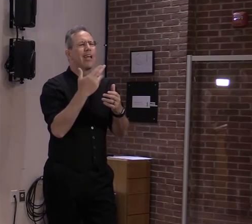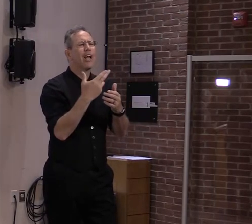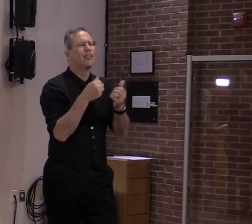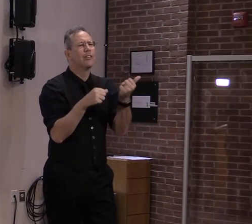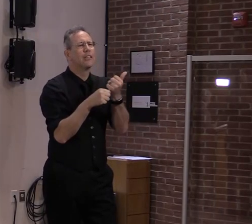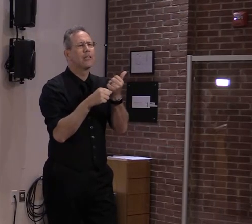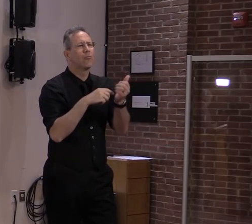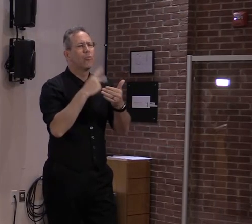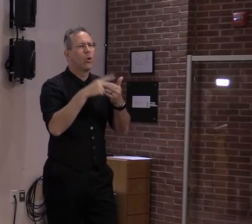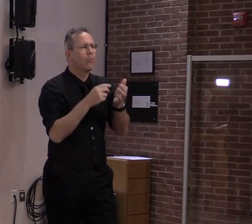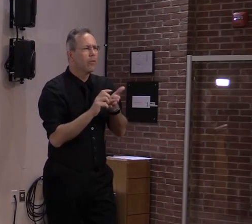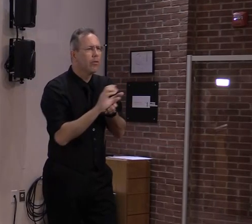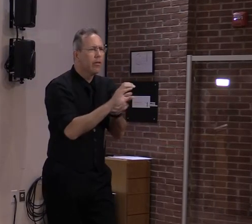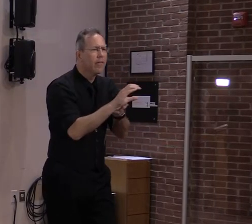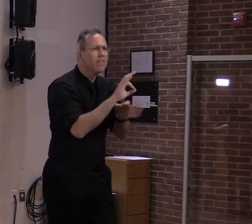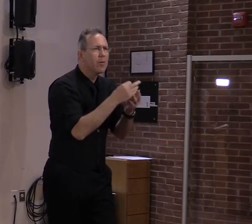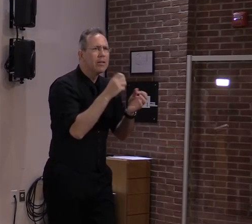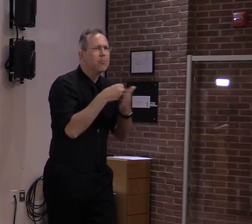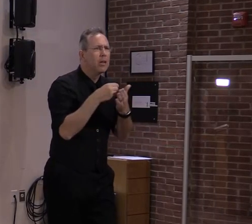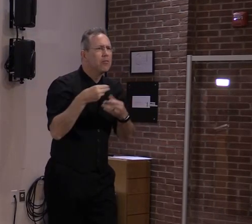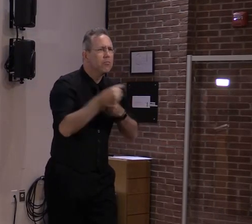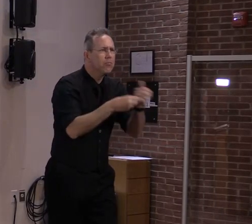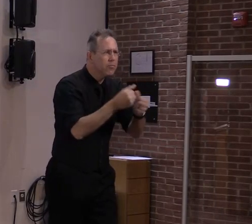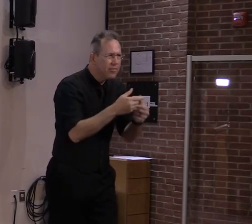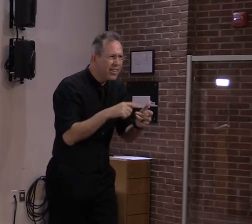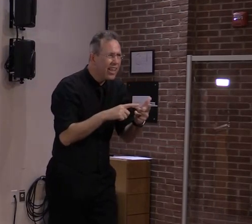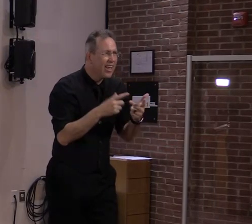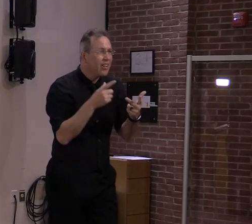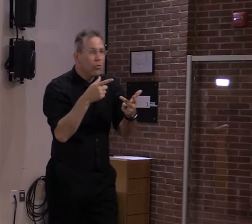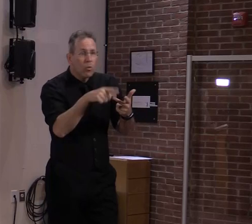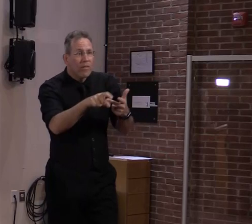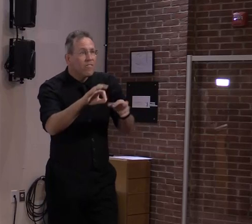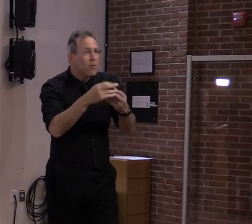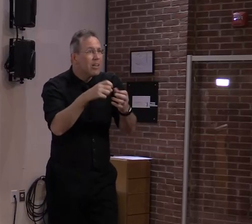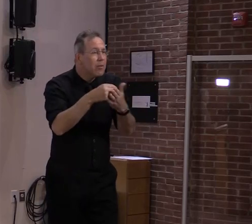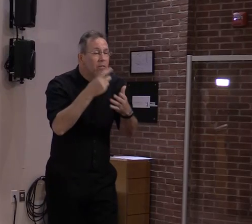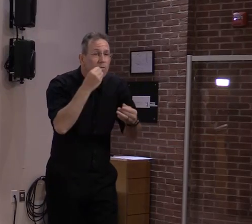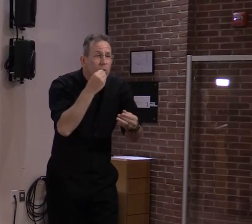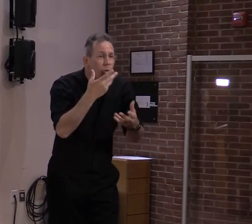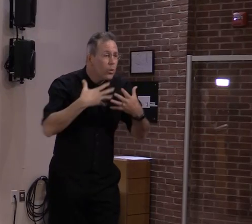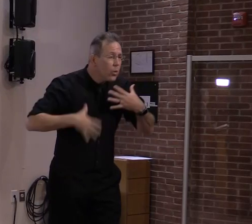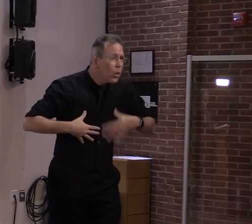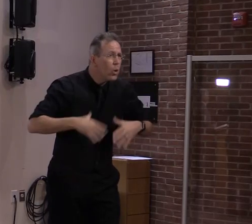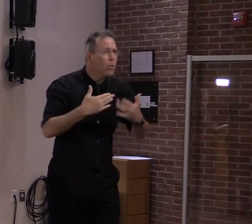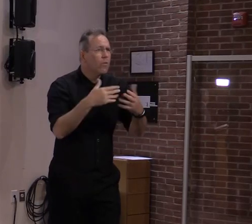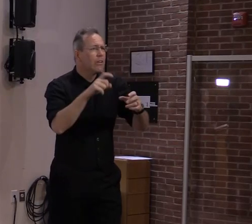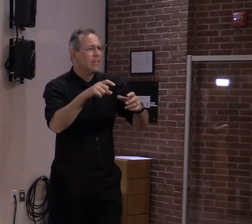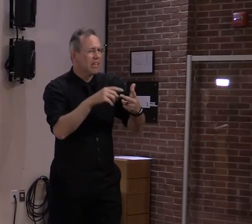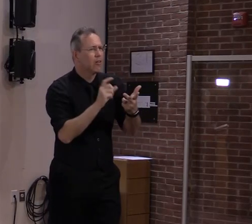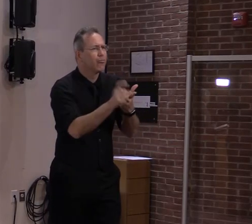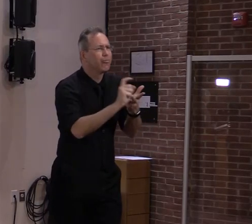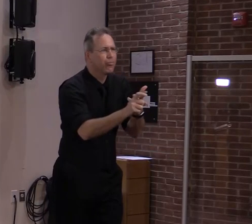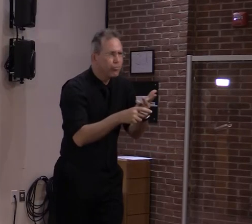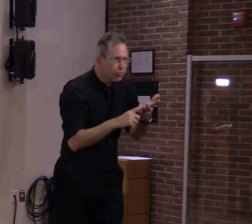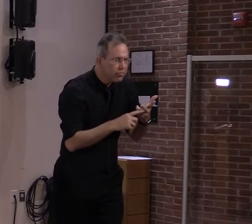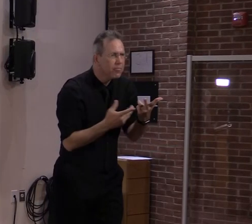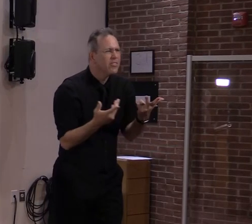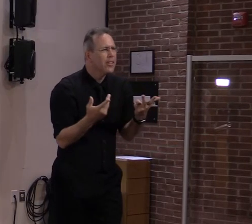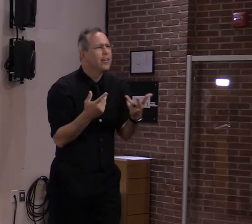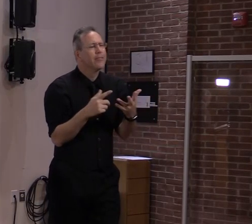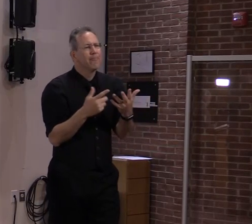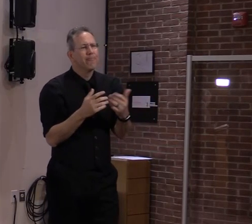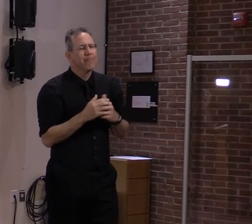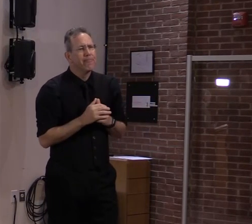to get essential needs for households as they don't qualify for the general